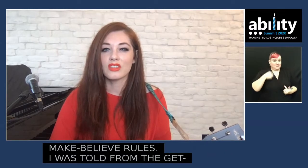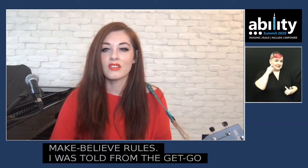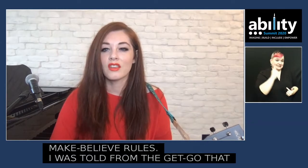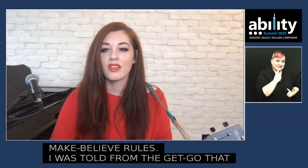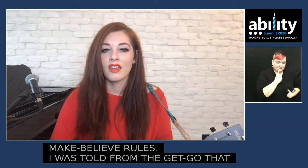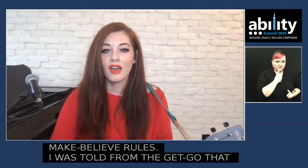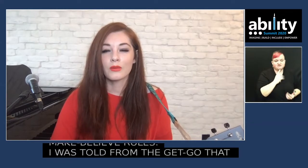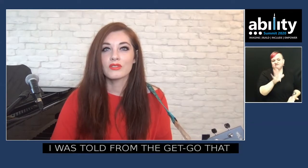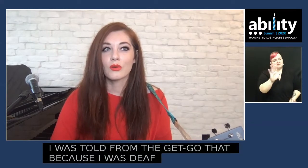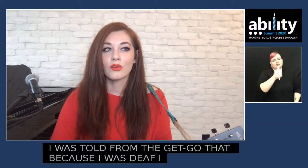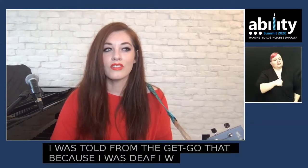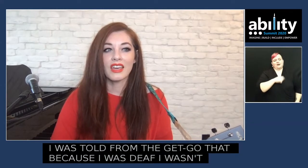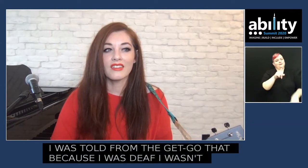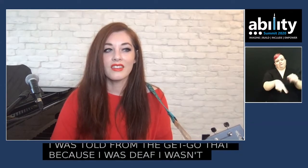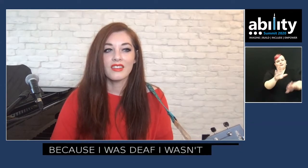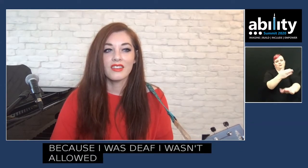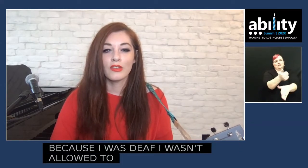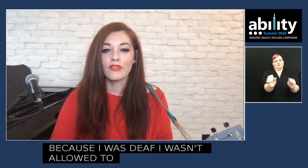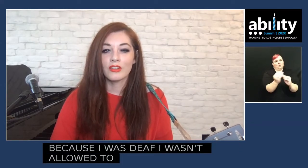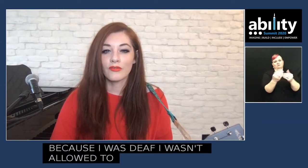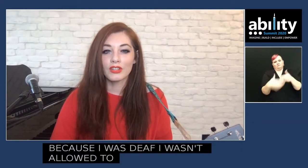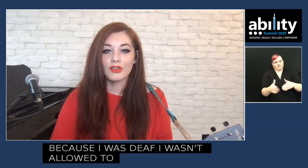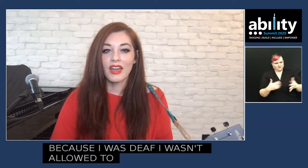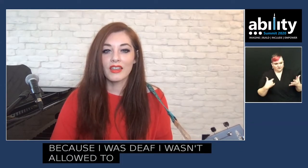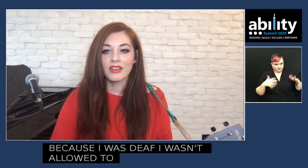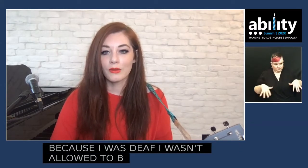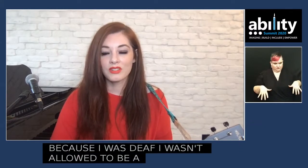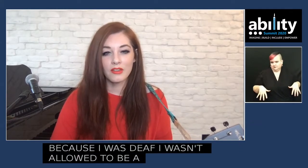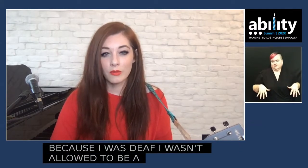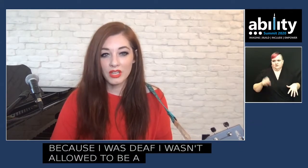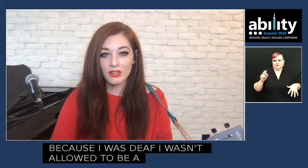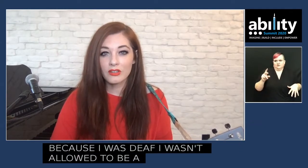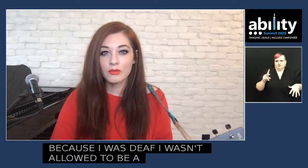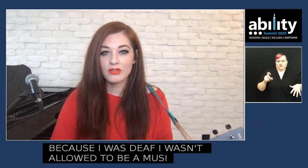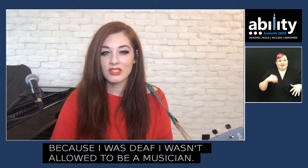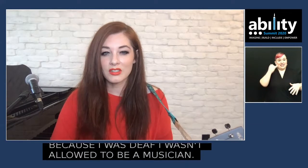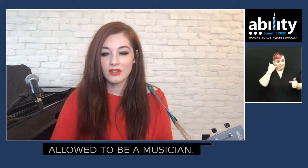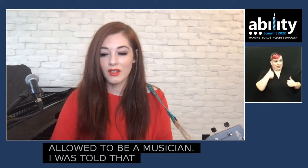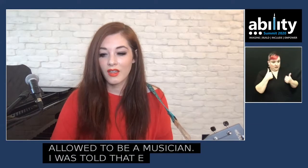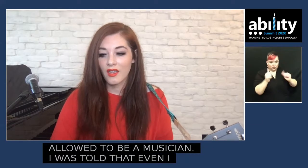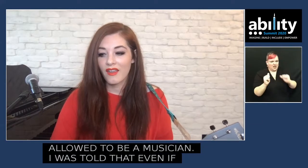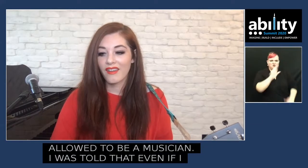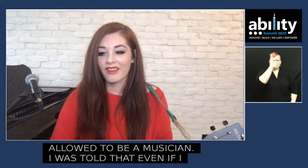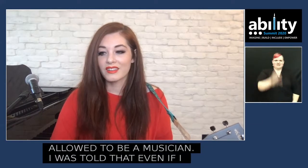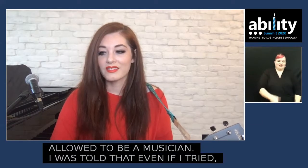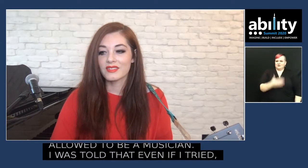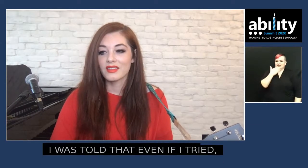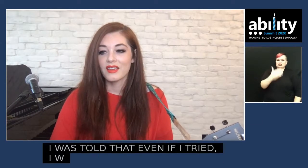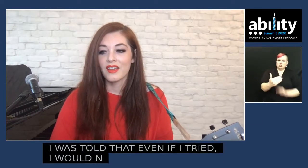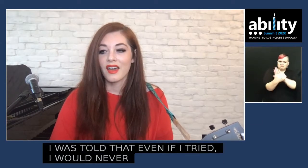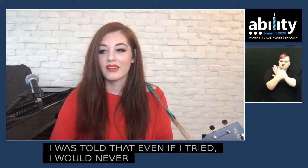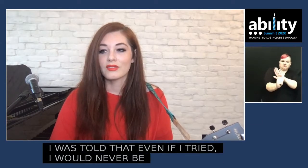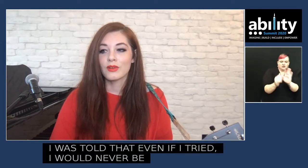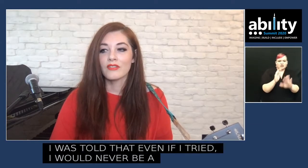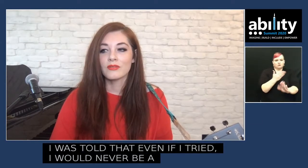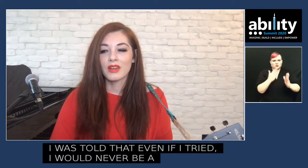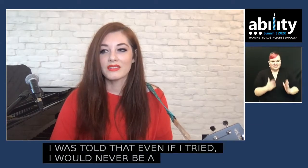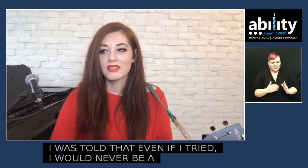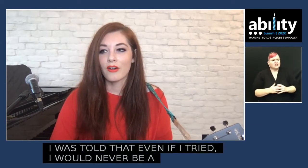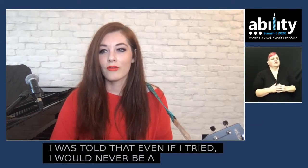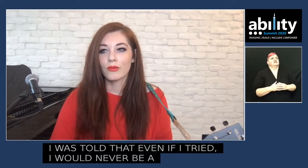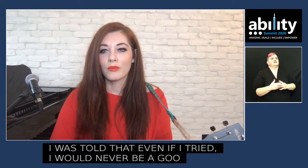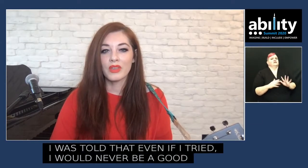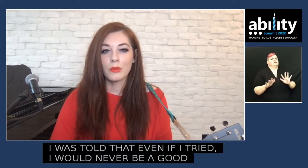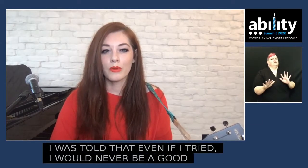a musician. I was told that even if I tried, I would never be a good musician. And I